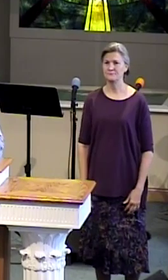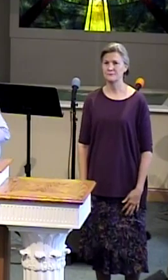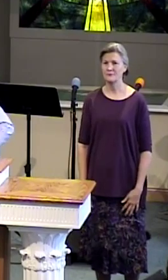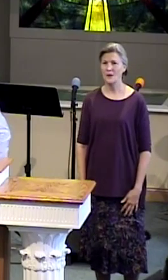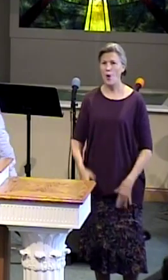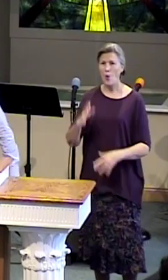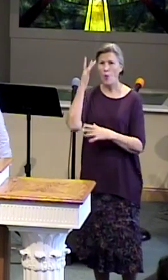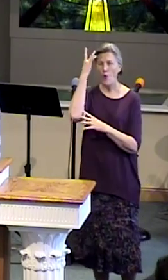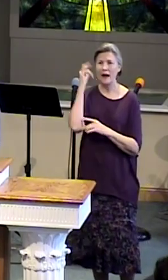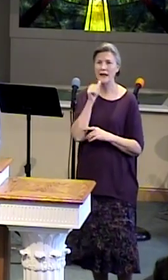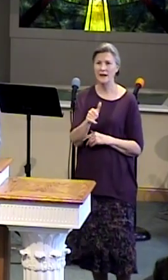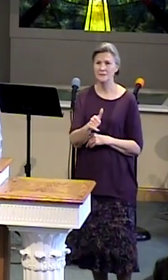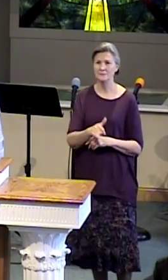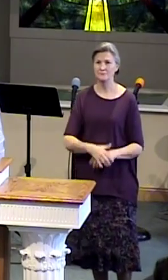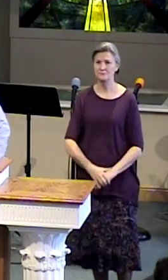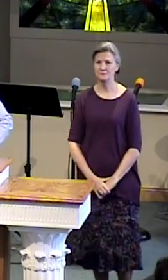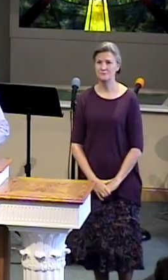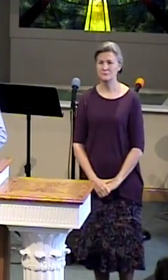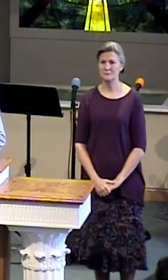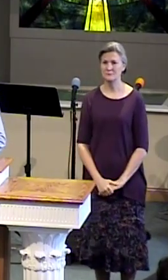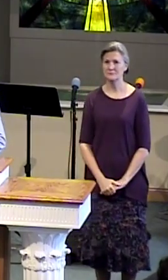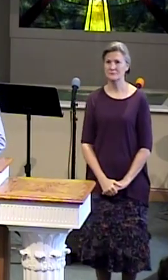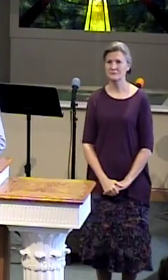Why not?